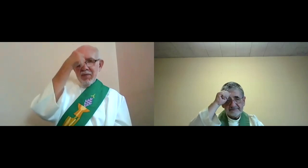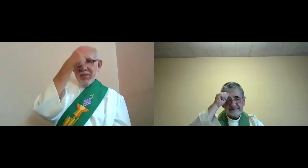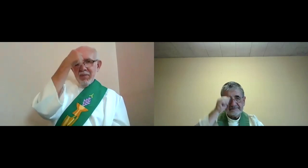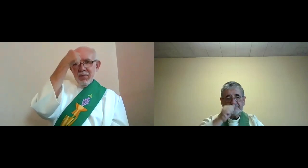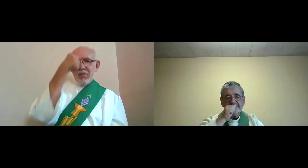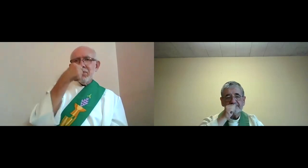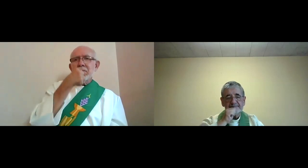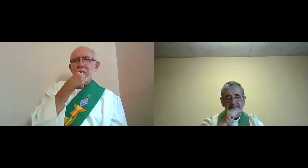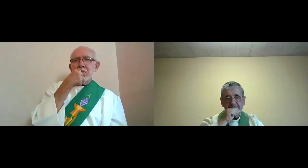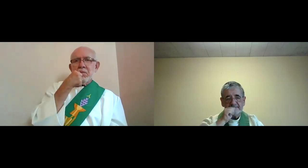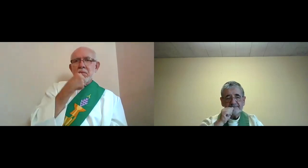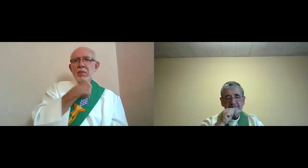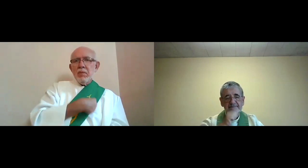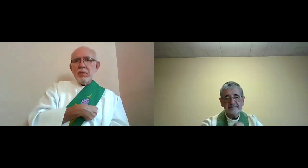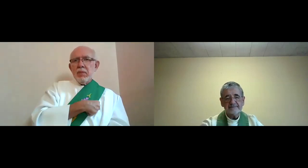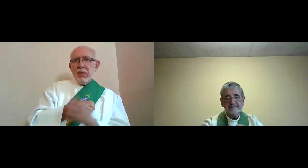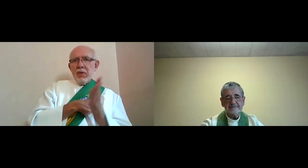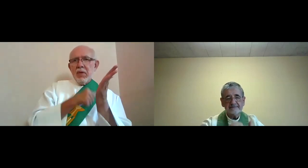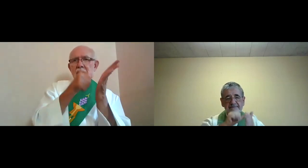Glory to you, O Lord.